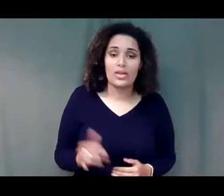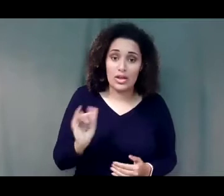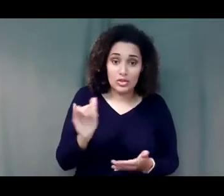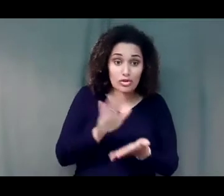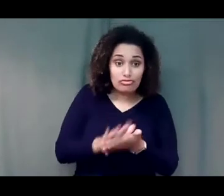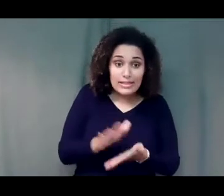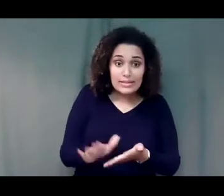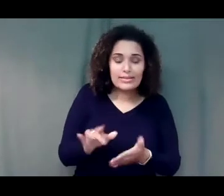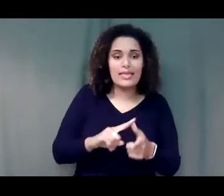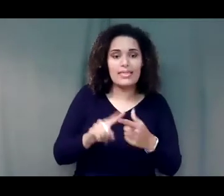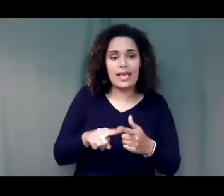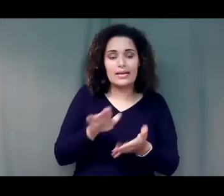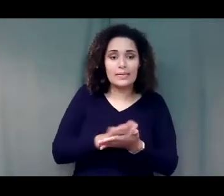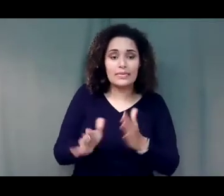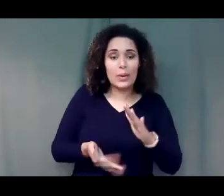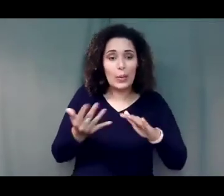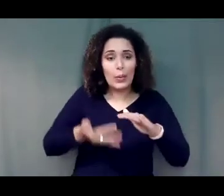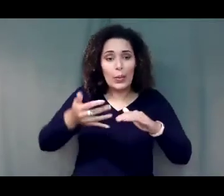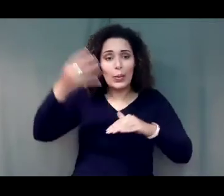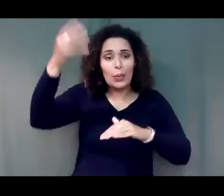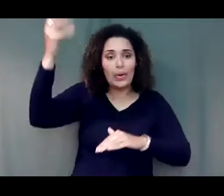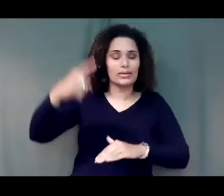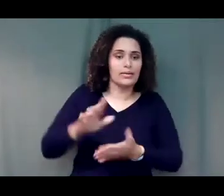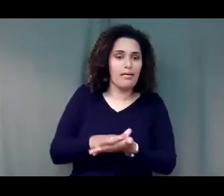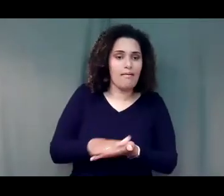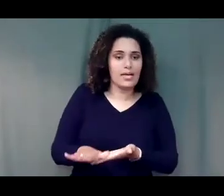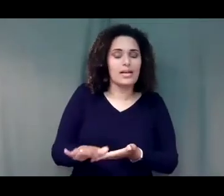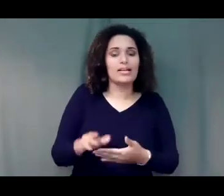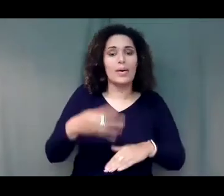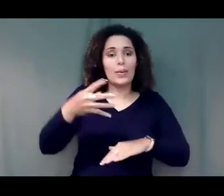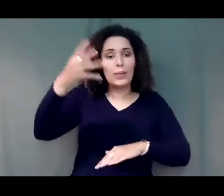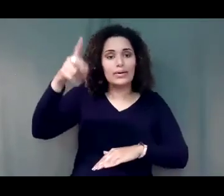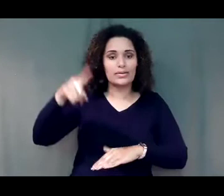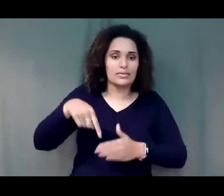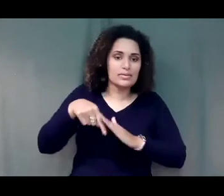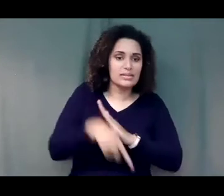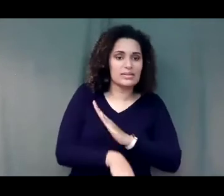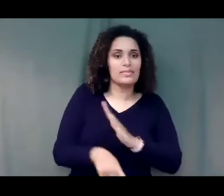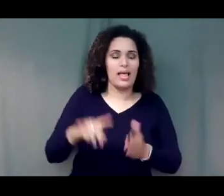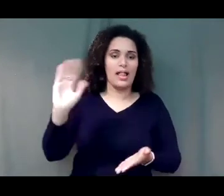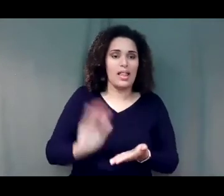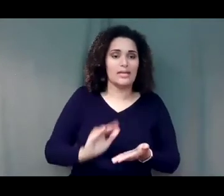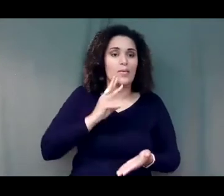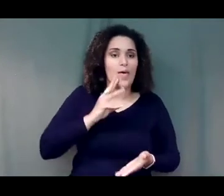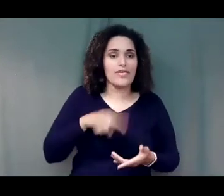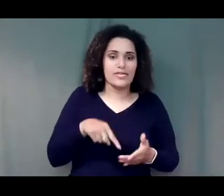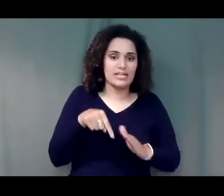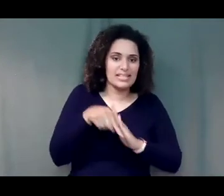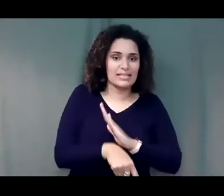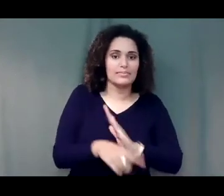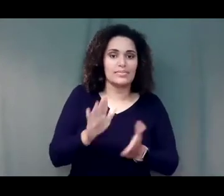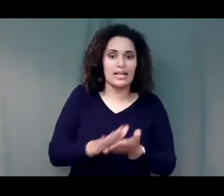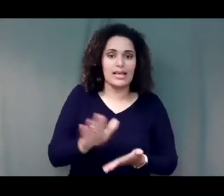then we sanitize them with steam. So the steam is great because it gets them very clean and it uses only a tiny bit of water and not so